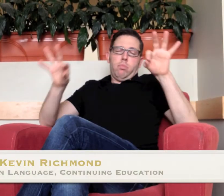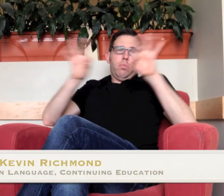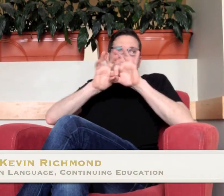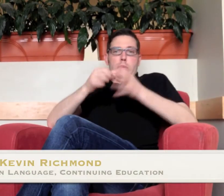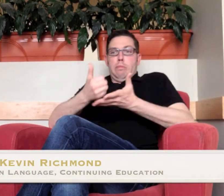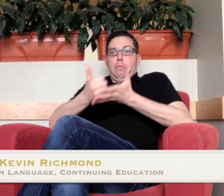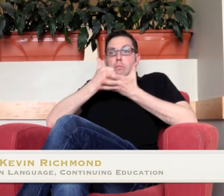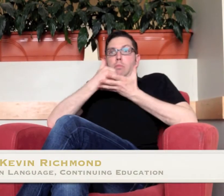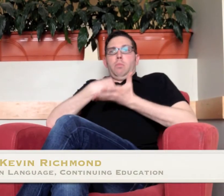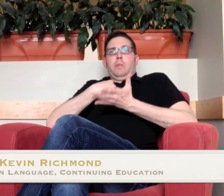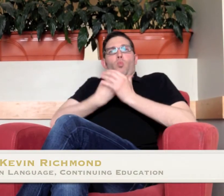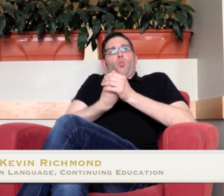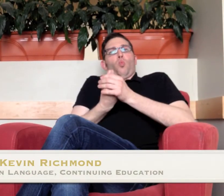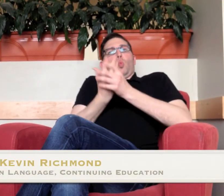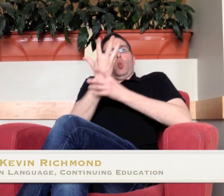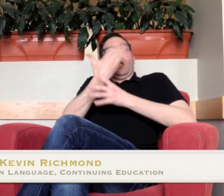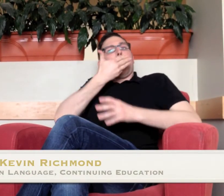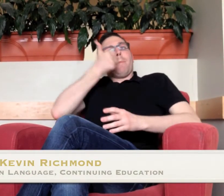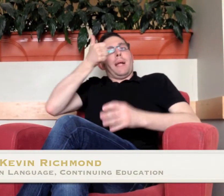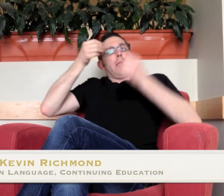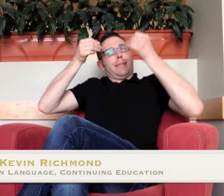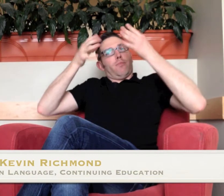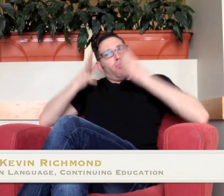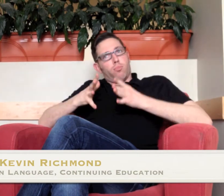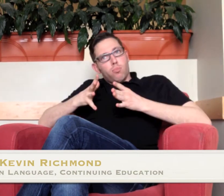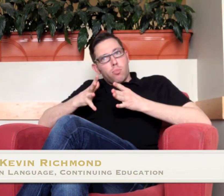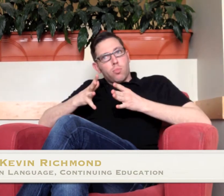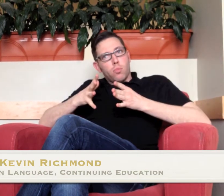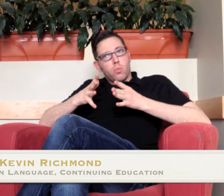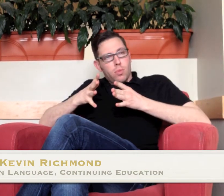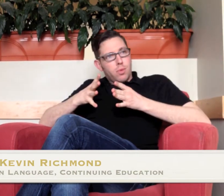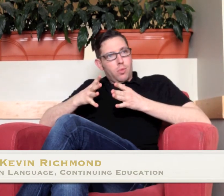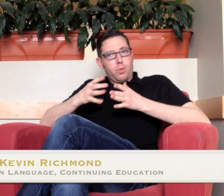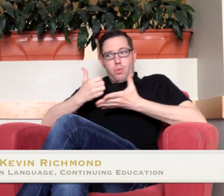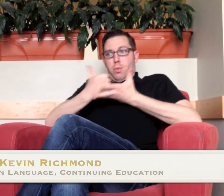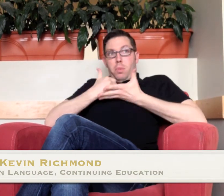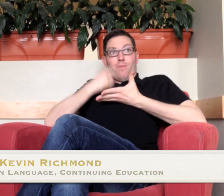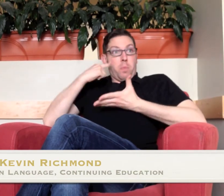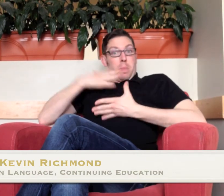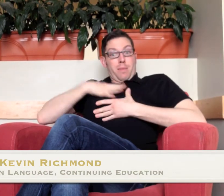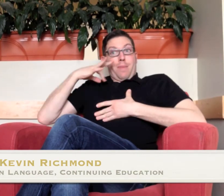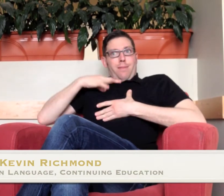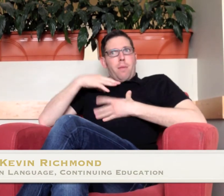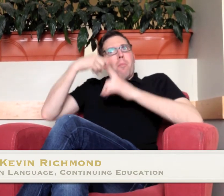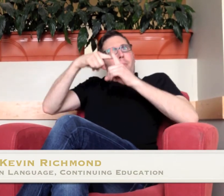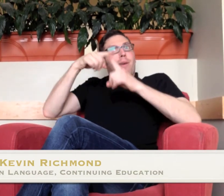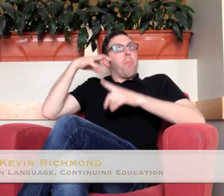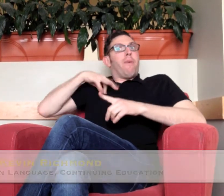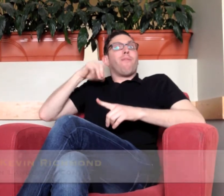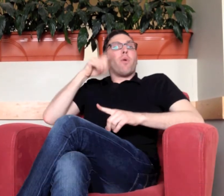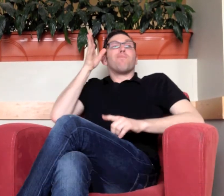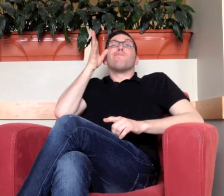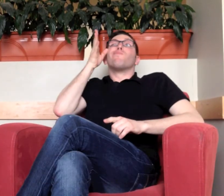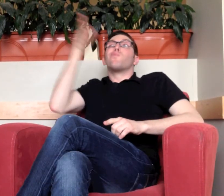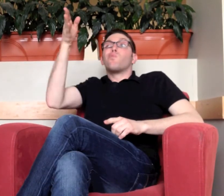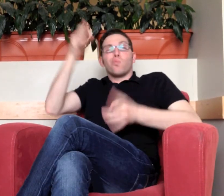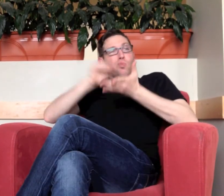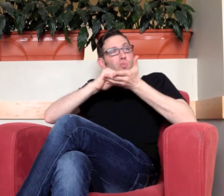Actually, they're extremely important to me because they are what spurs my growth and my development as a